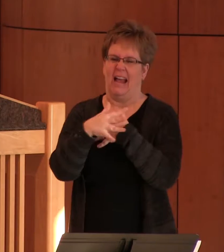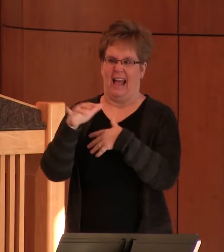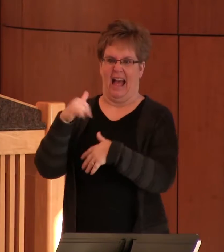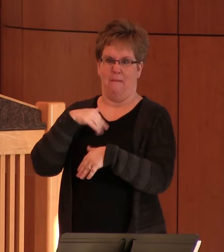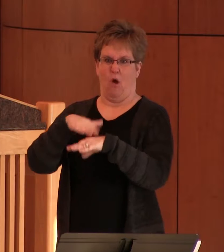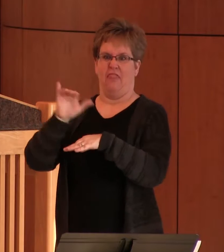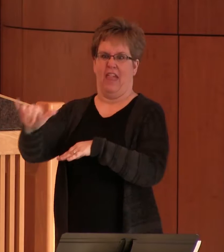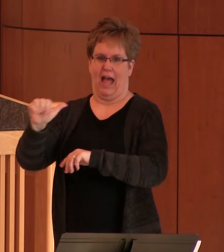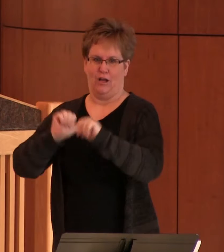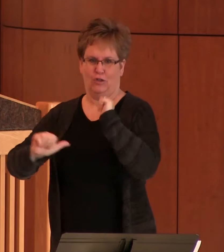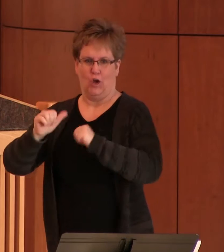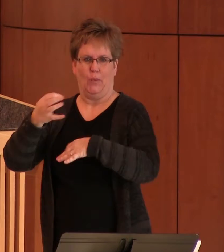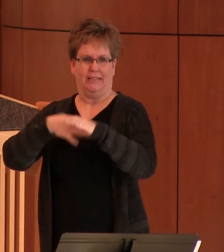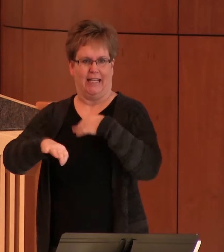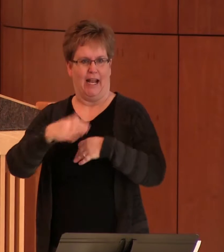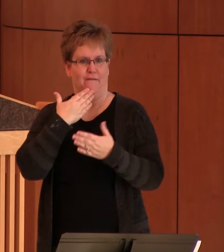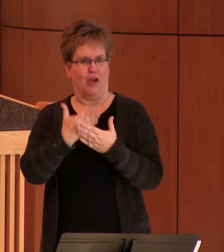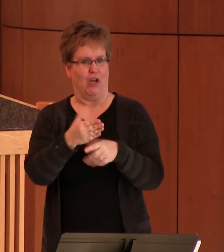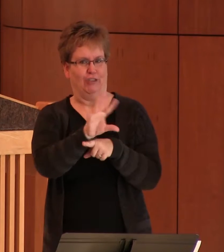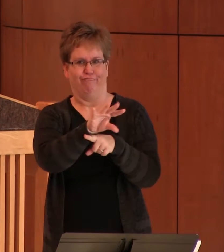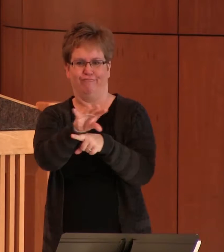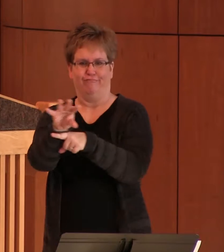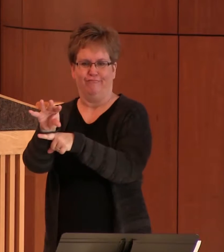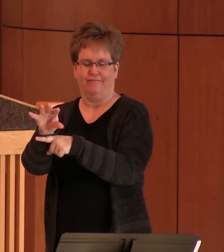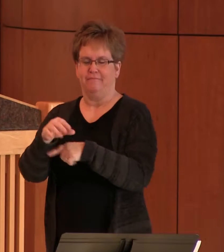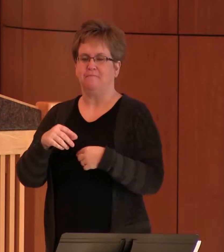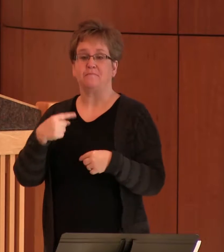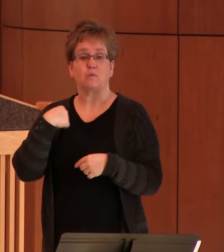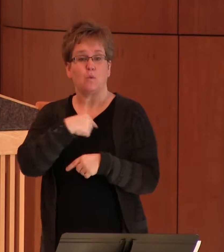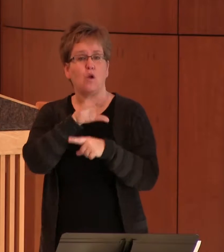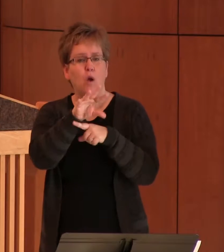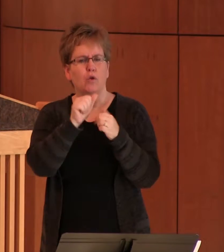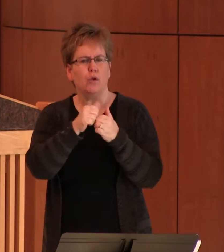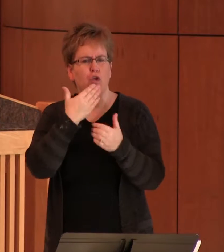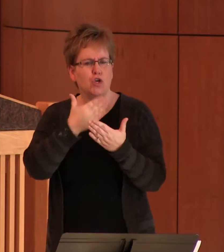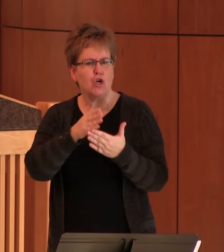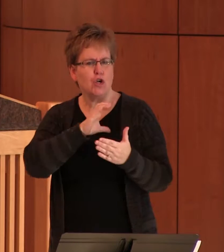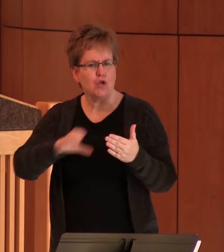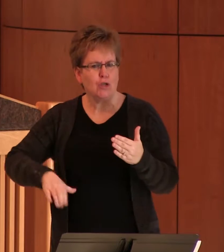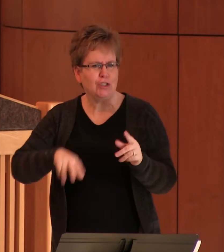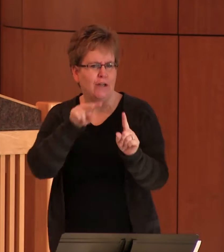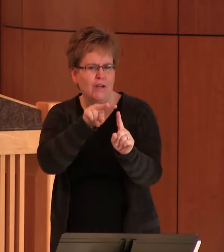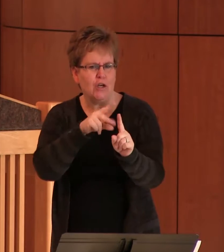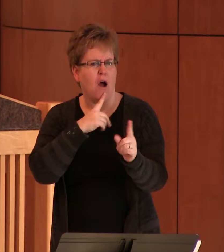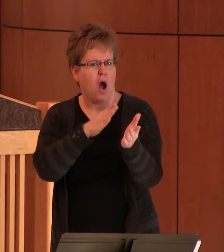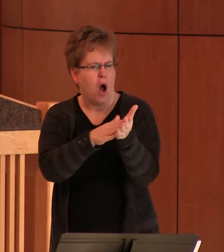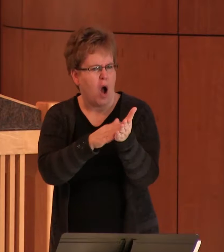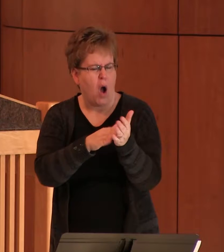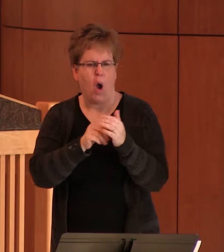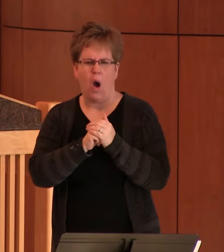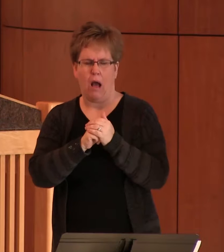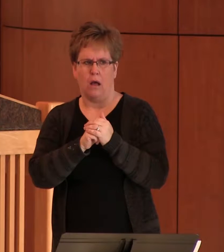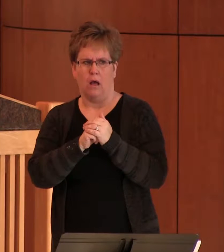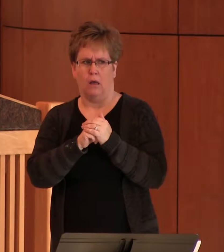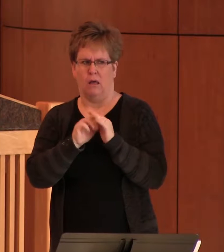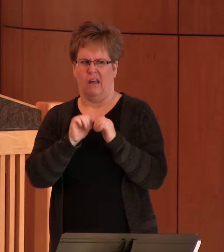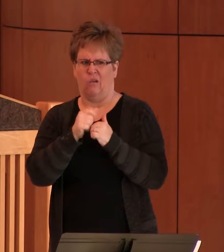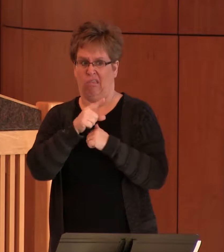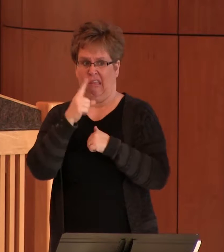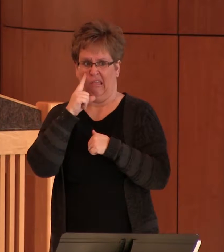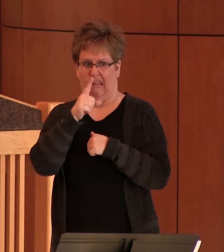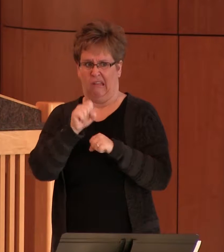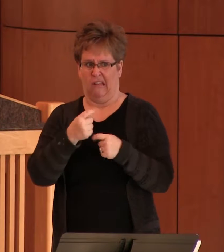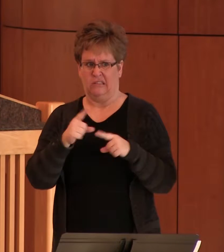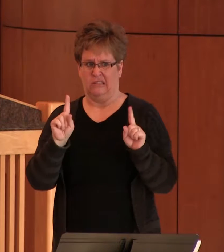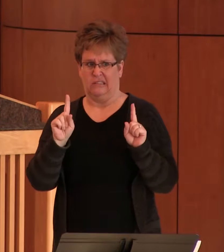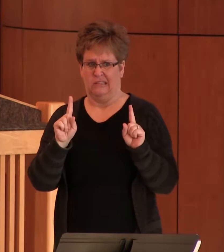making that episode. Wherever, the ones where we watch with our good Christian, views and go, how on earth did they think they could ever